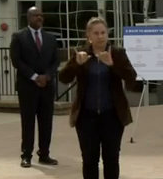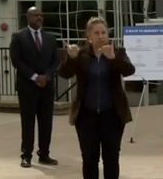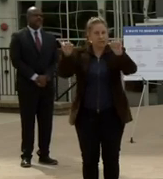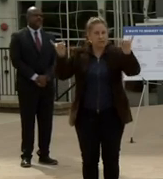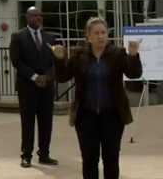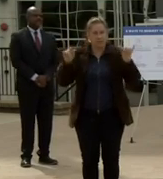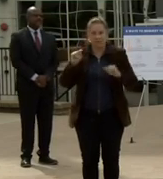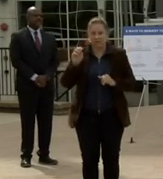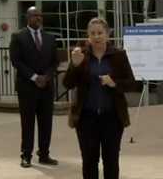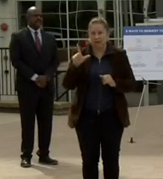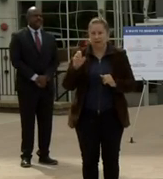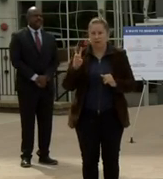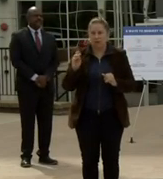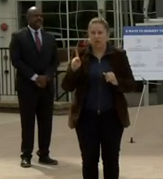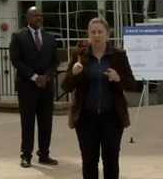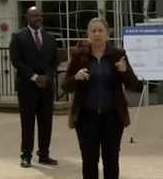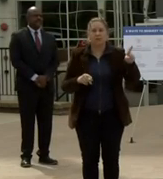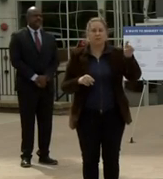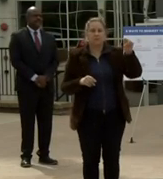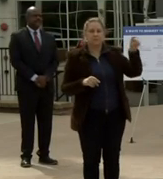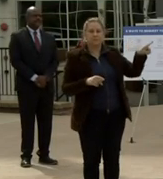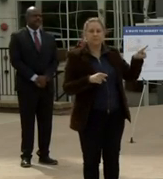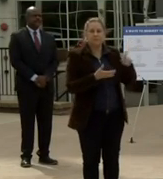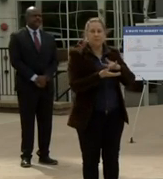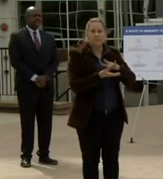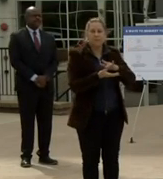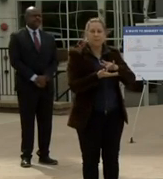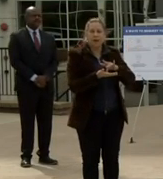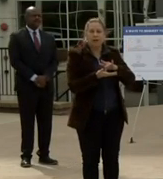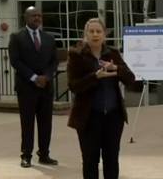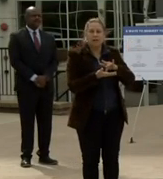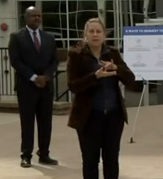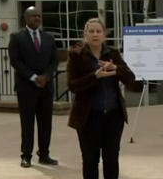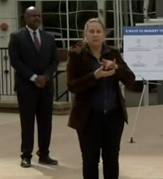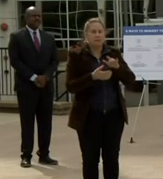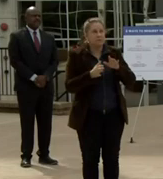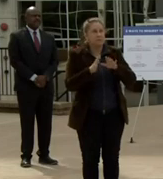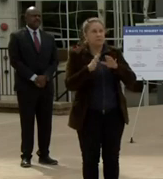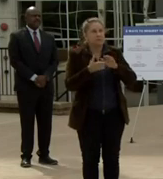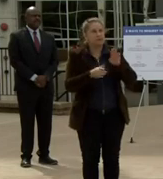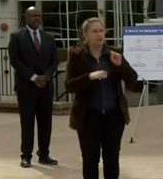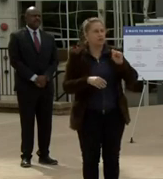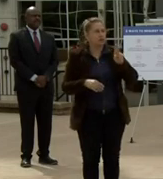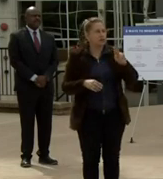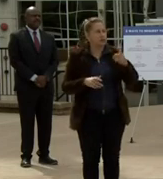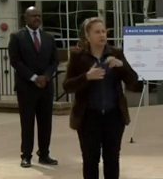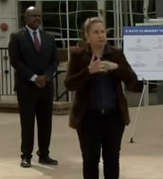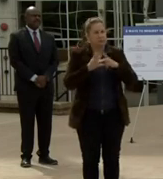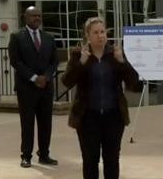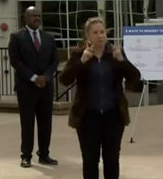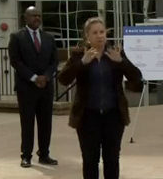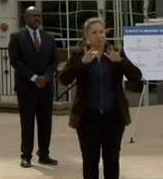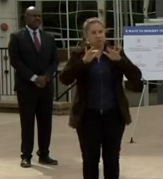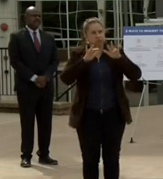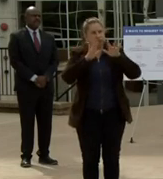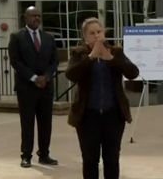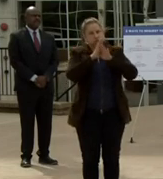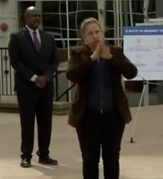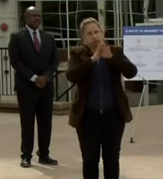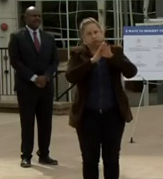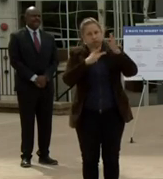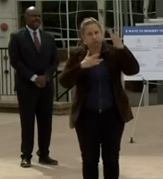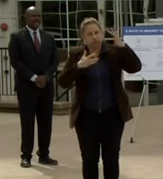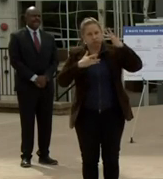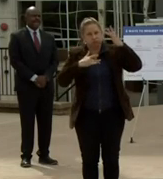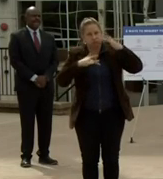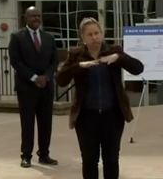Just kind of curious about the medical surge a little bit. Curious as to what the district is doing over the weekend and the next week to prepare for that. Follow-up